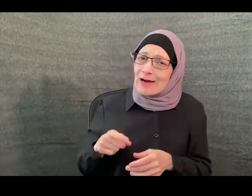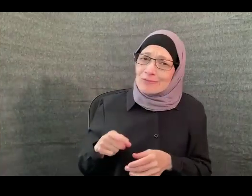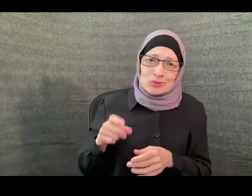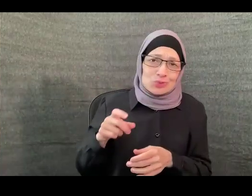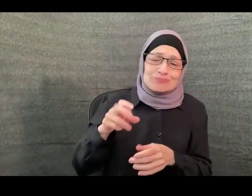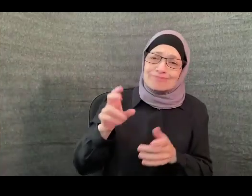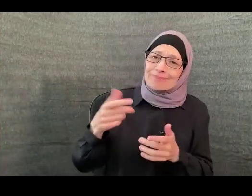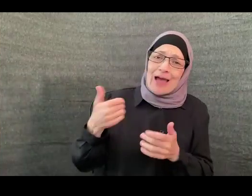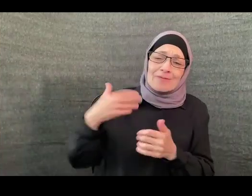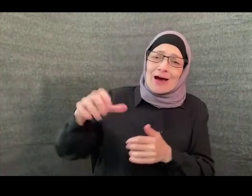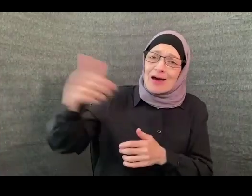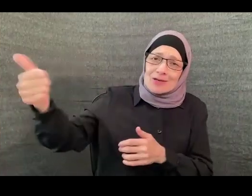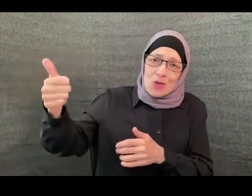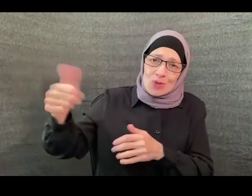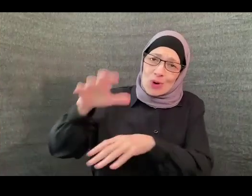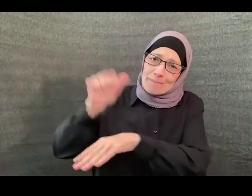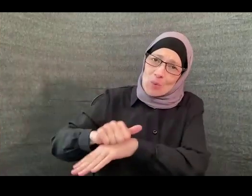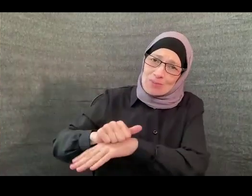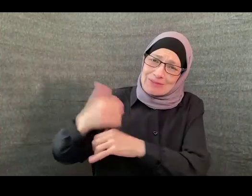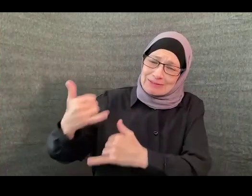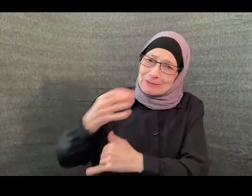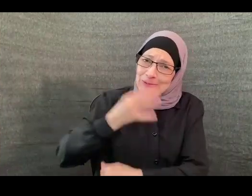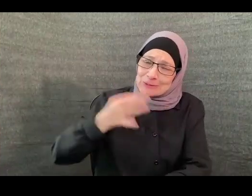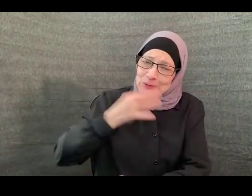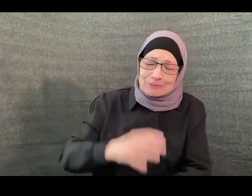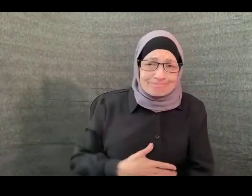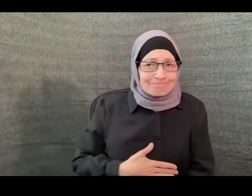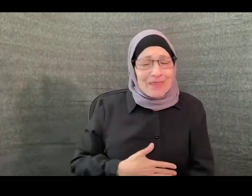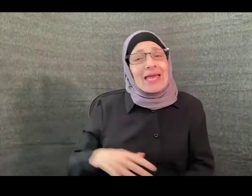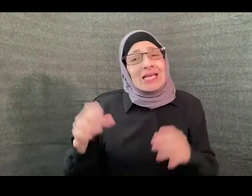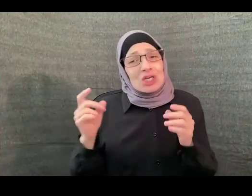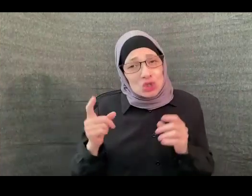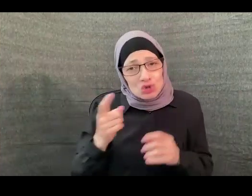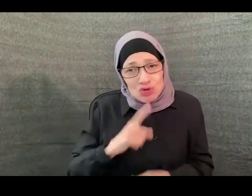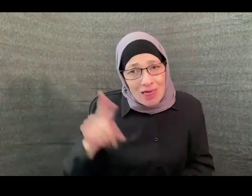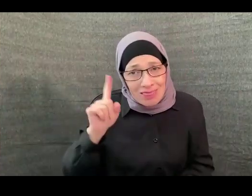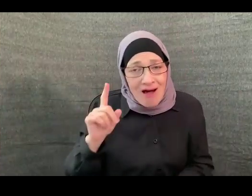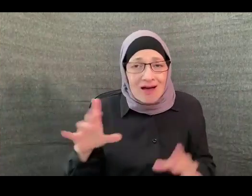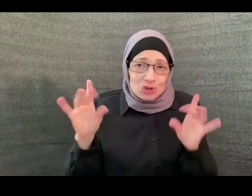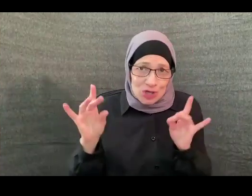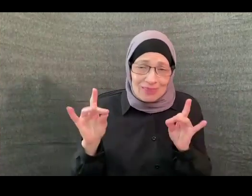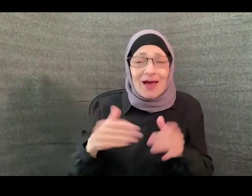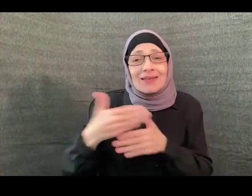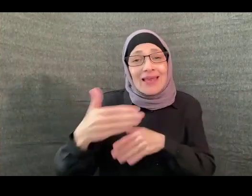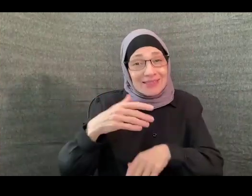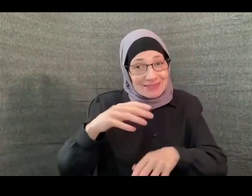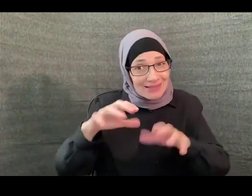my next appointment. But inshallah, next time, we will